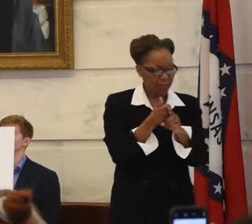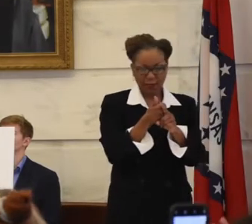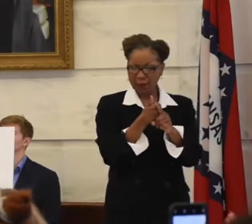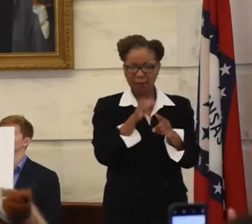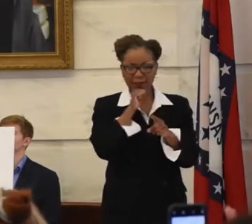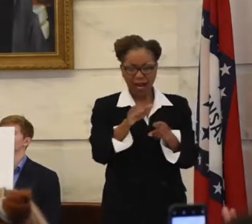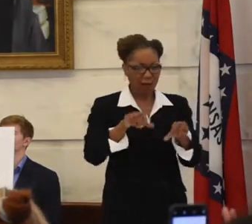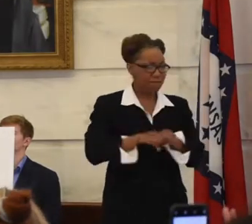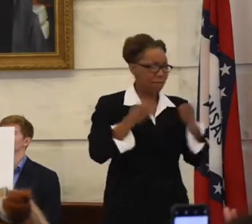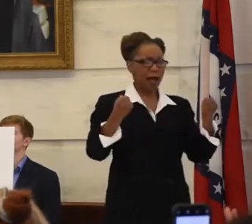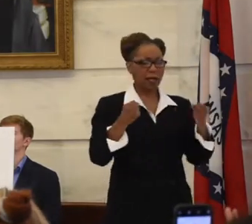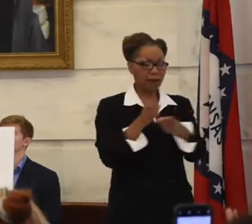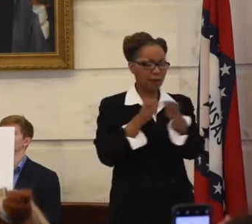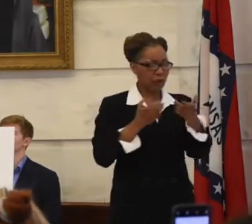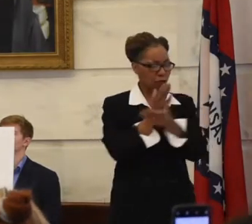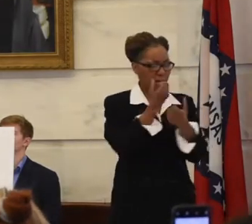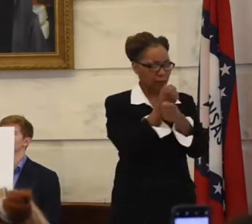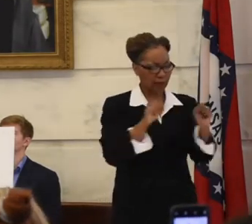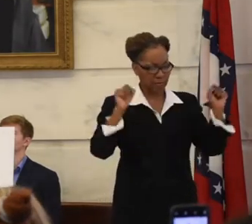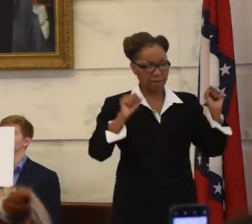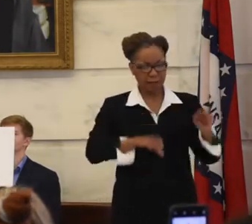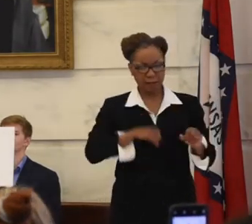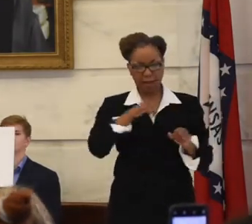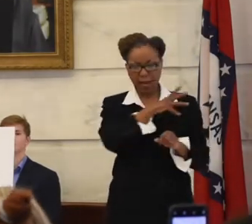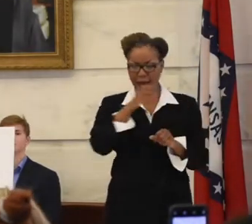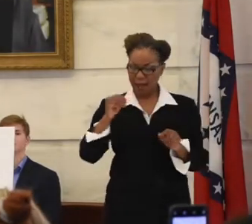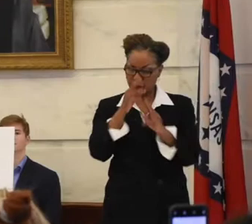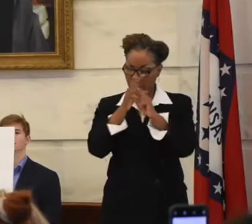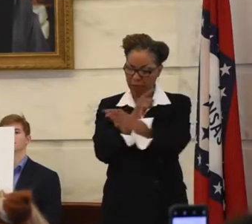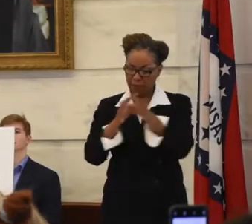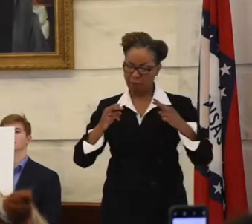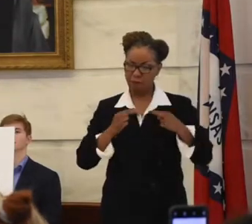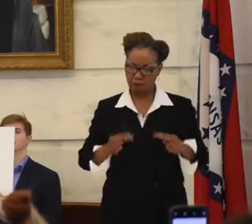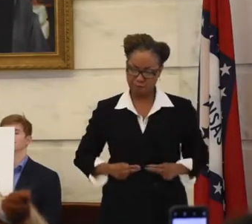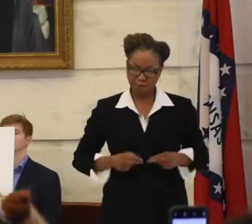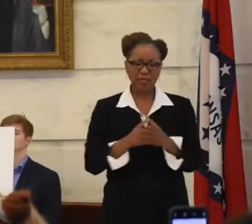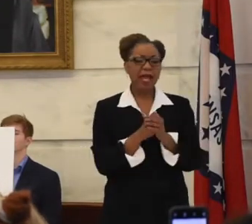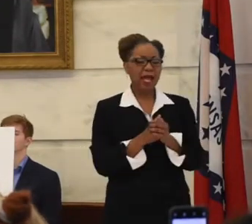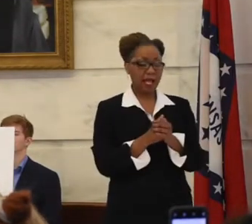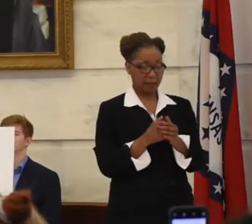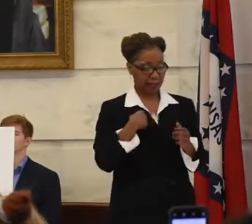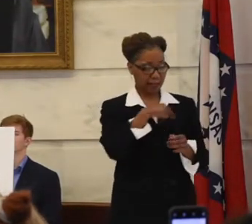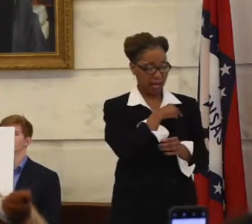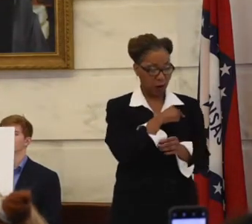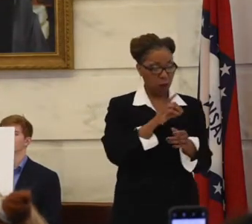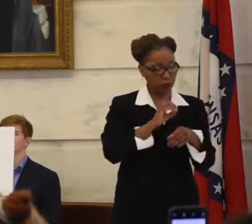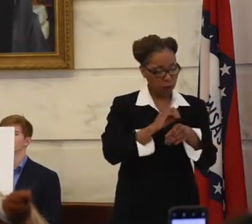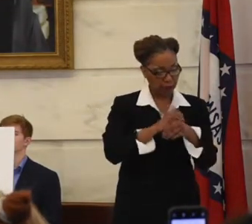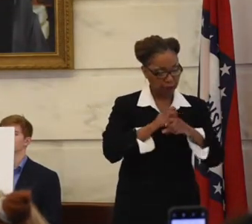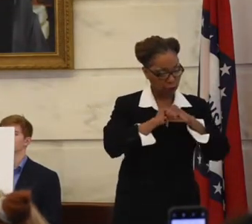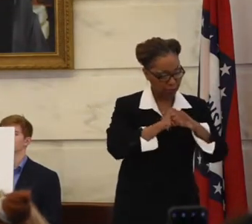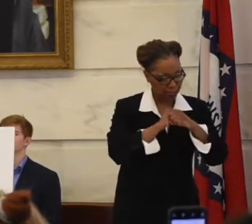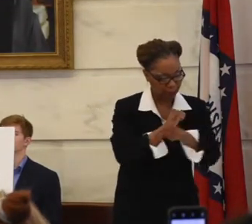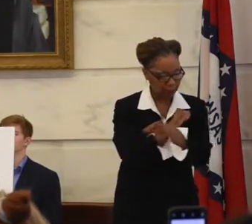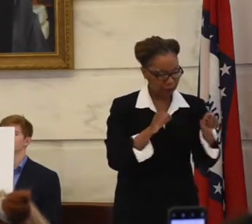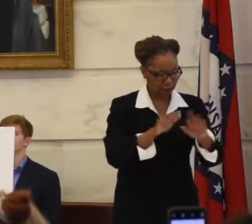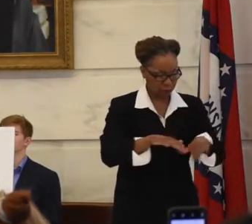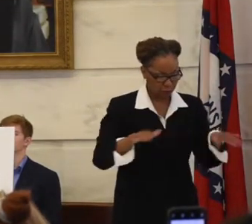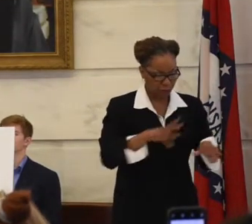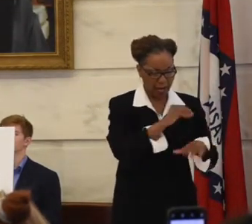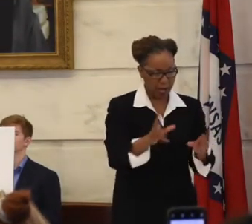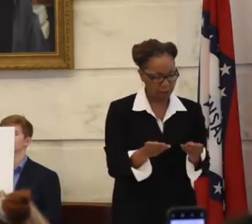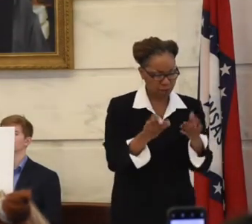violating their rights to safety, dignity, and humanity, and it is our duty to protect these children